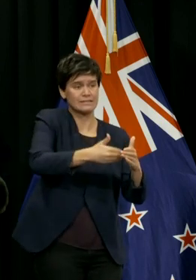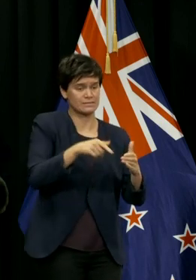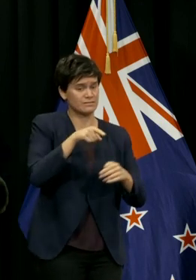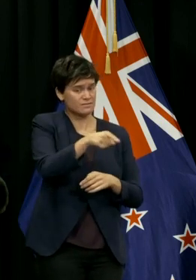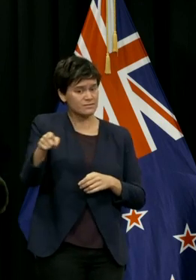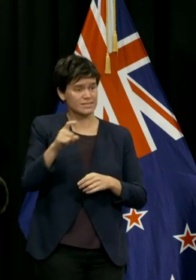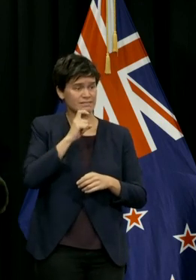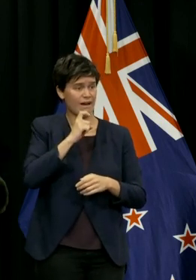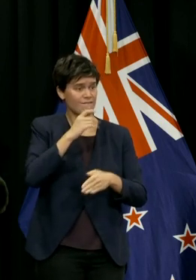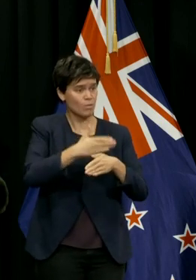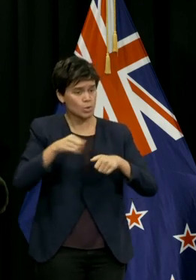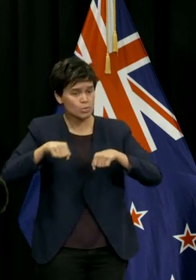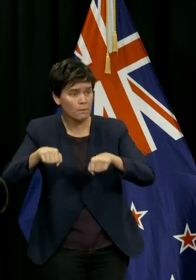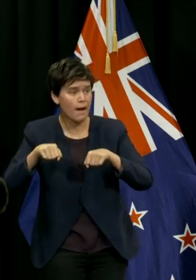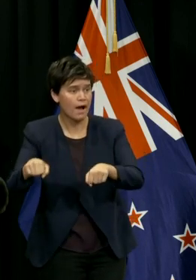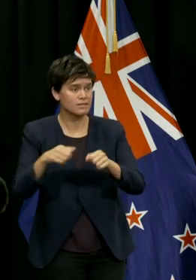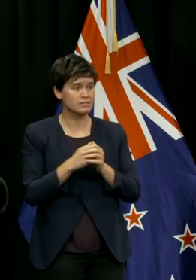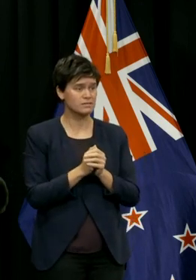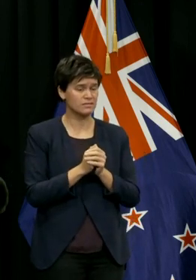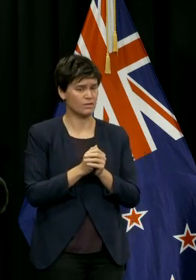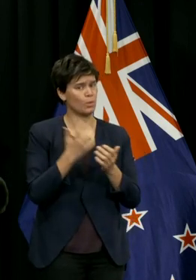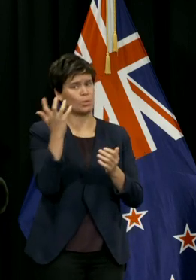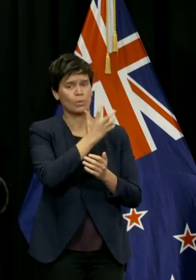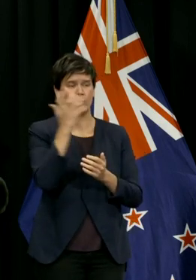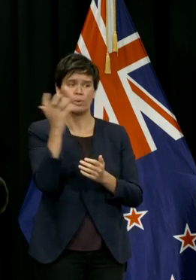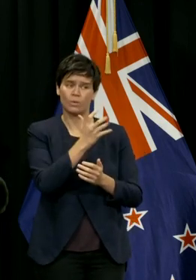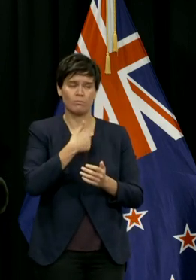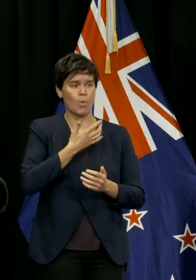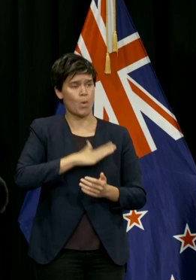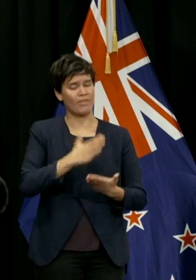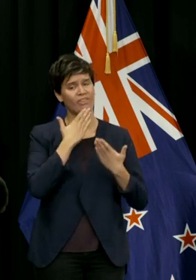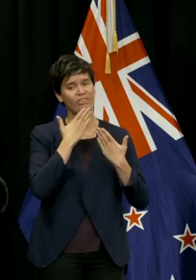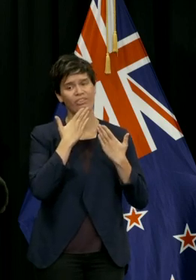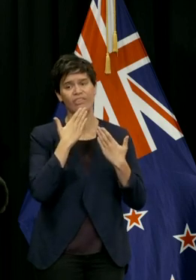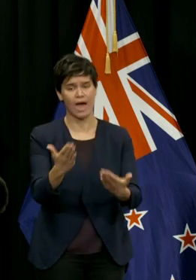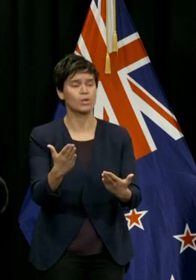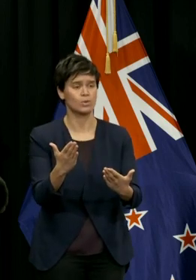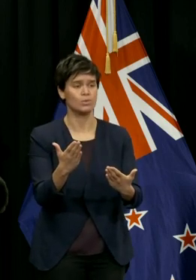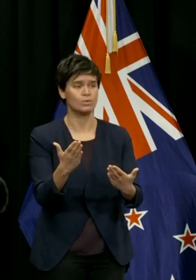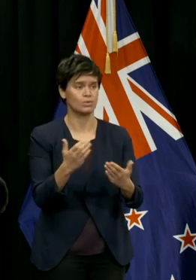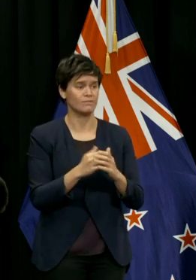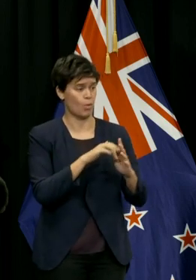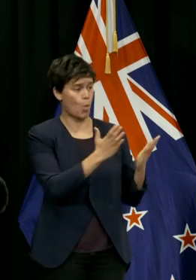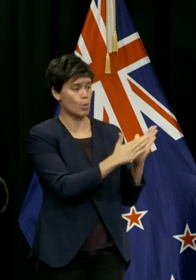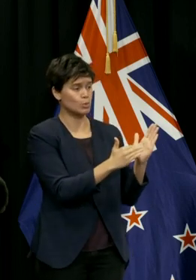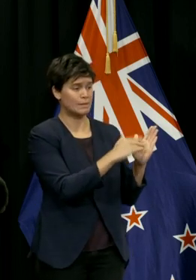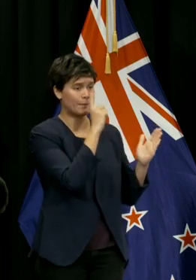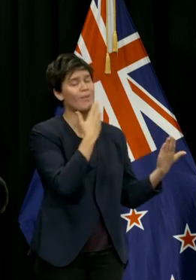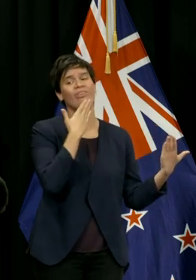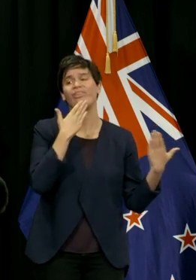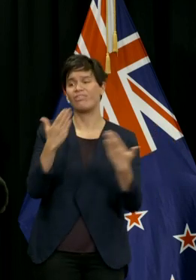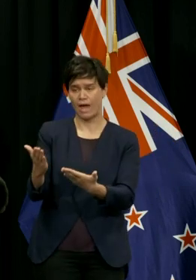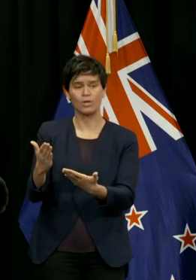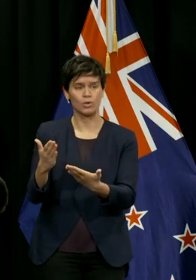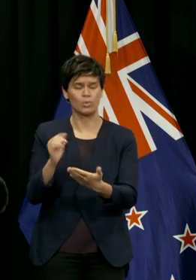on behalf of all New Zealand, I say thank you to them for what you're doing for us now and what you'll continue to do for us over the